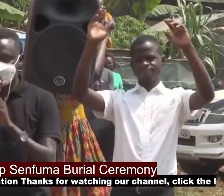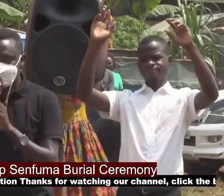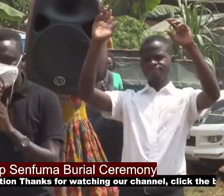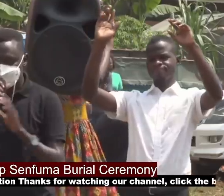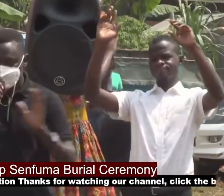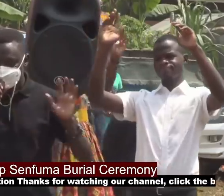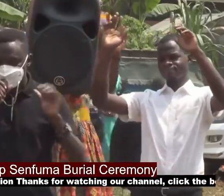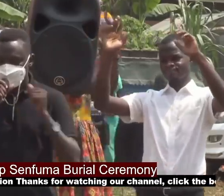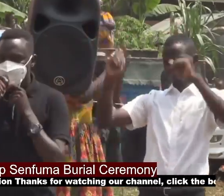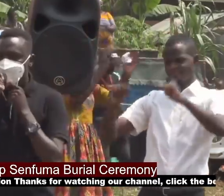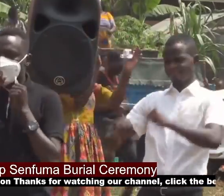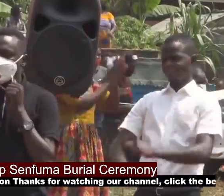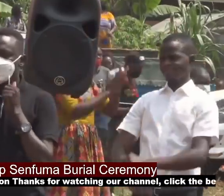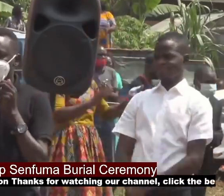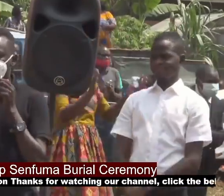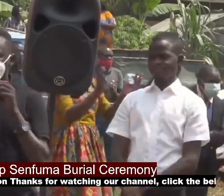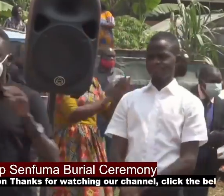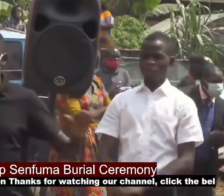Batucha.